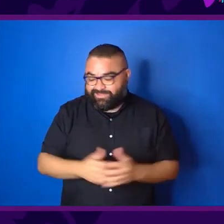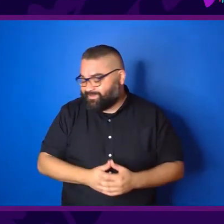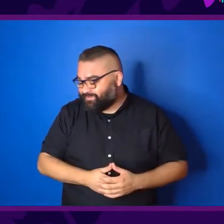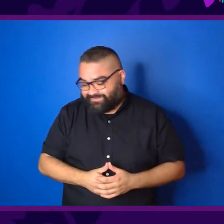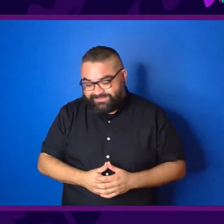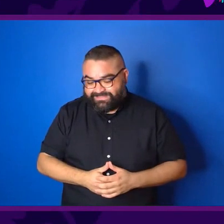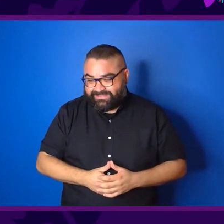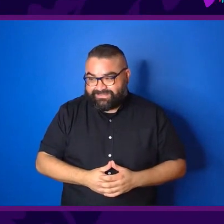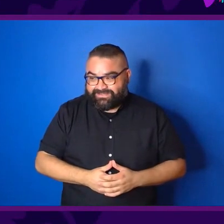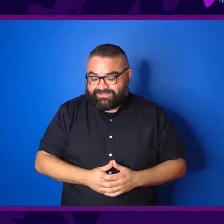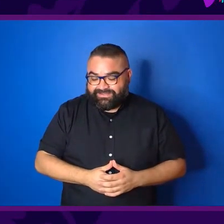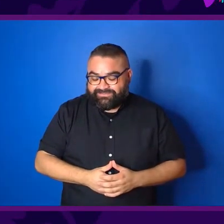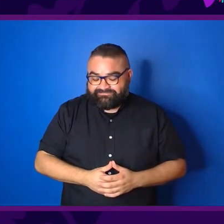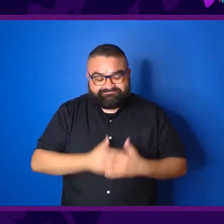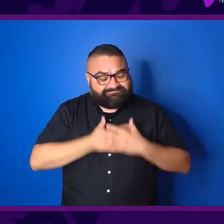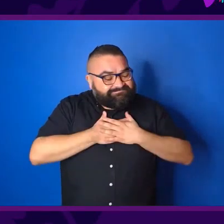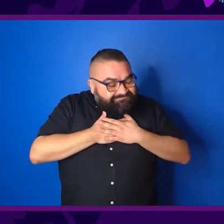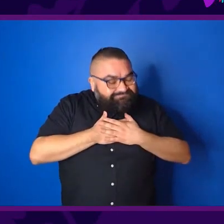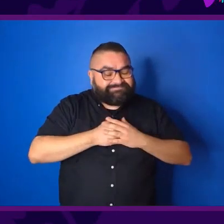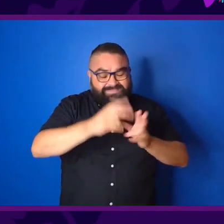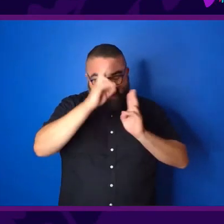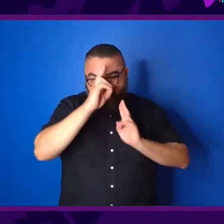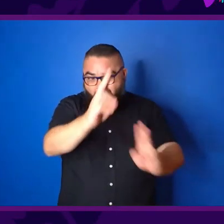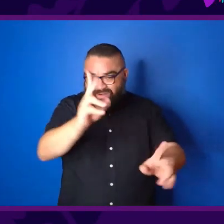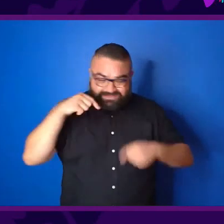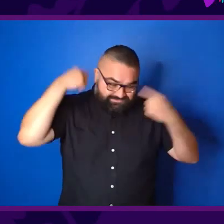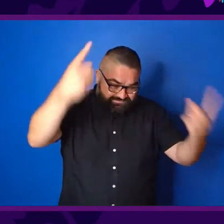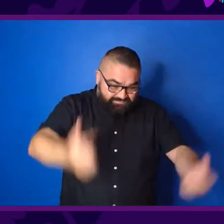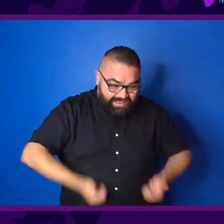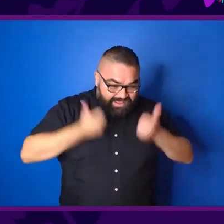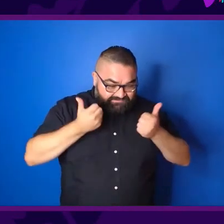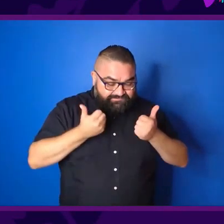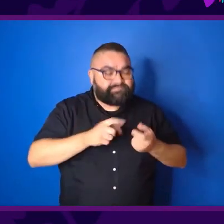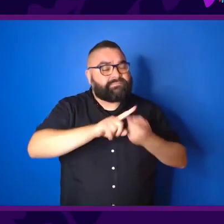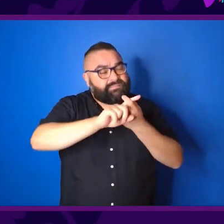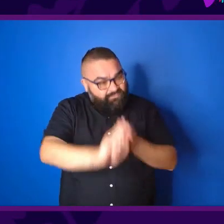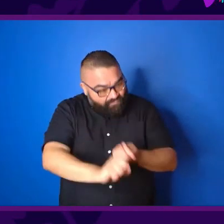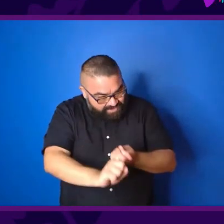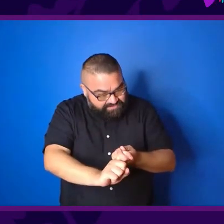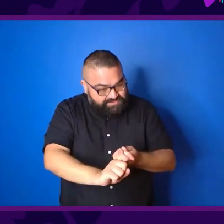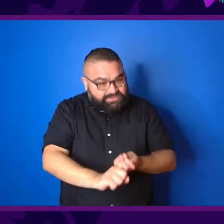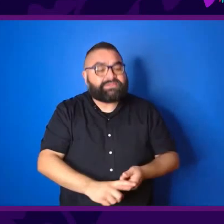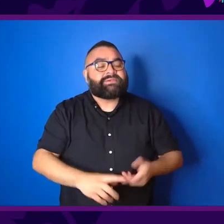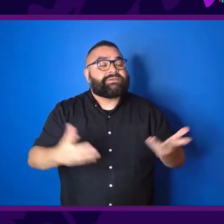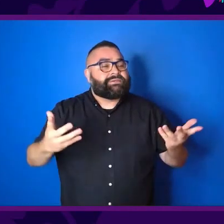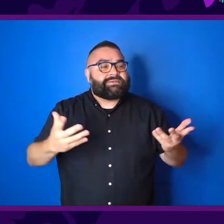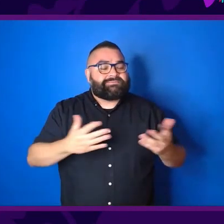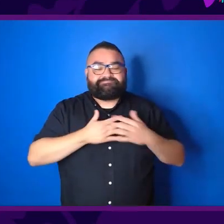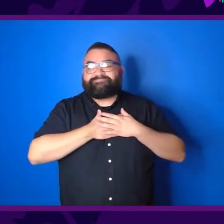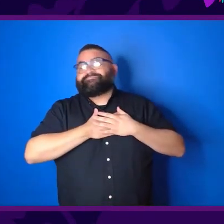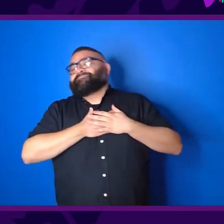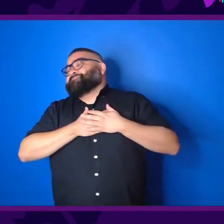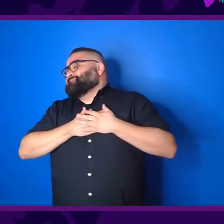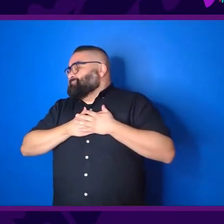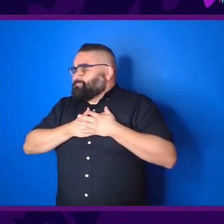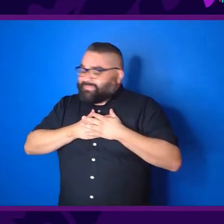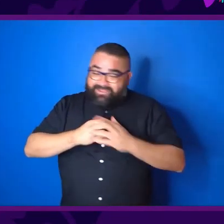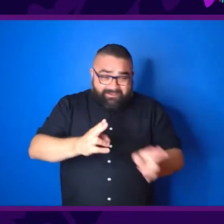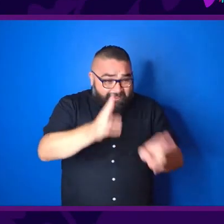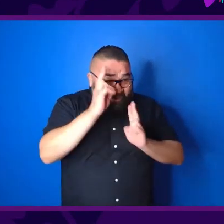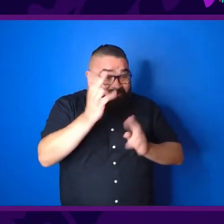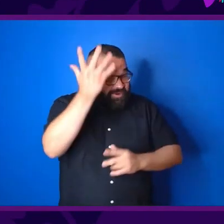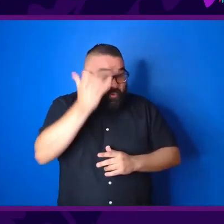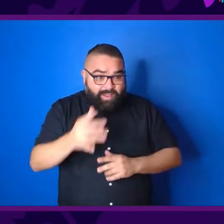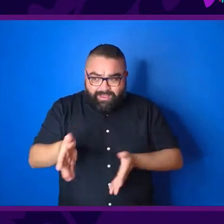the biggest honors of my life to have you as a friend. I was so flattered and so honored when you asked me to host